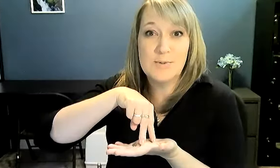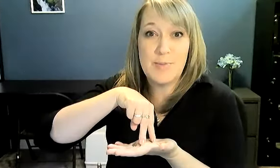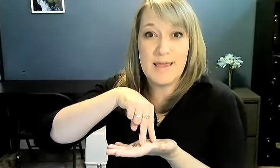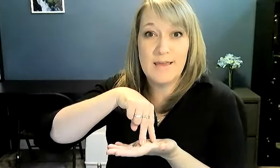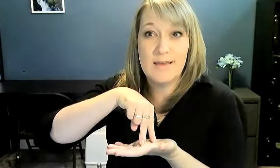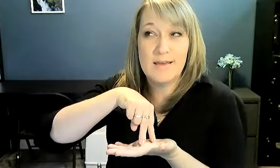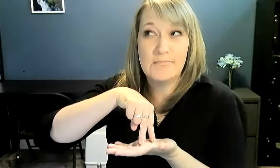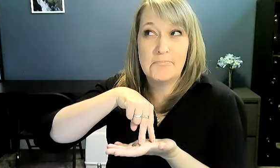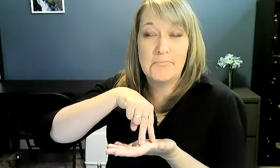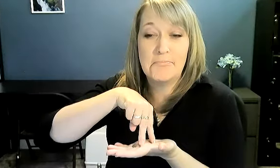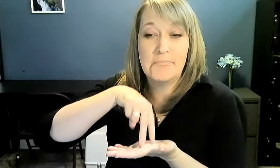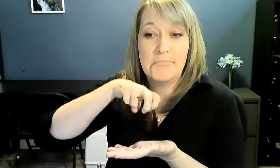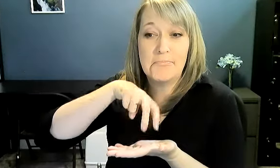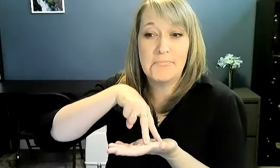be?